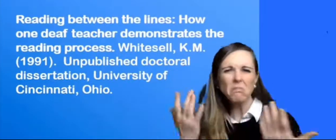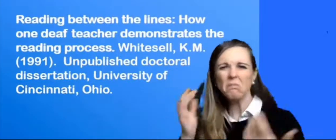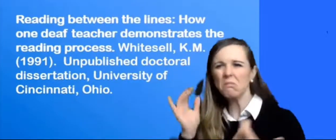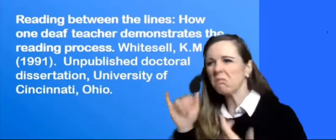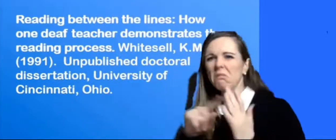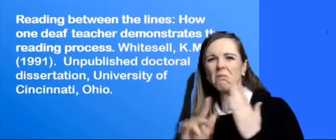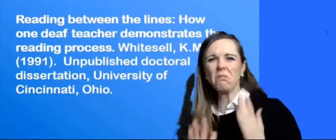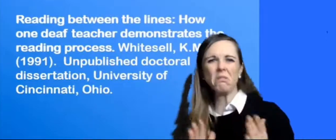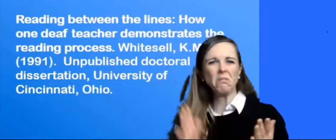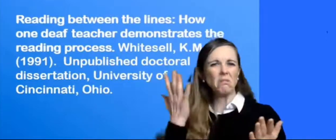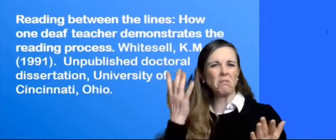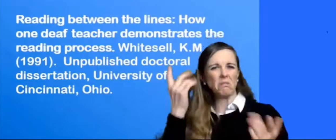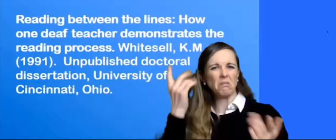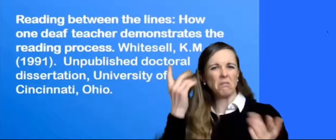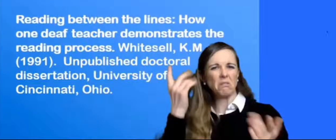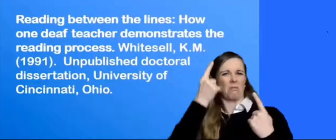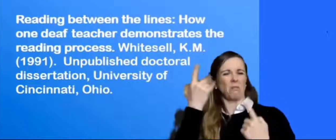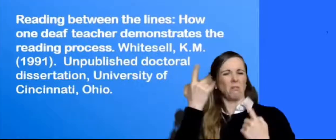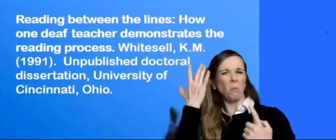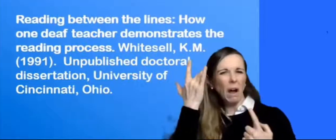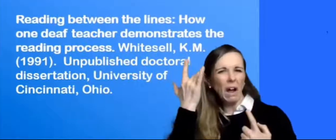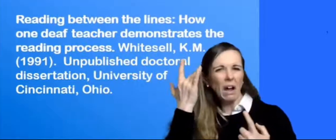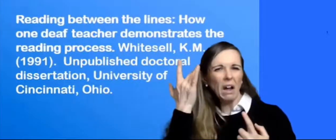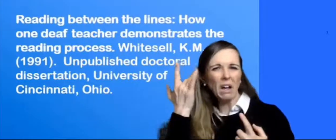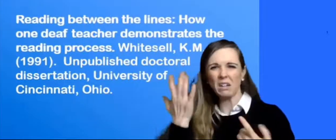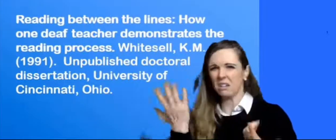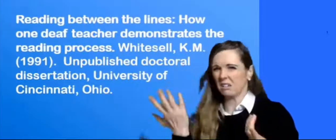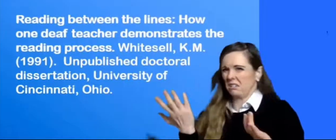amazing pace. They are really successful.